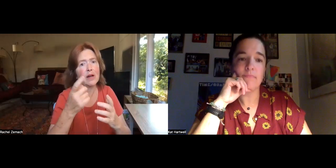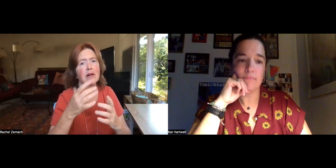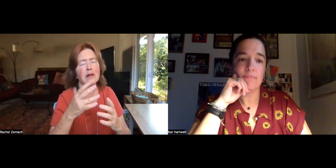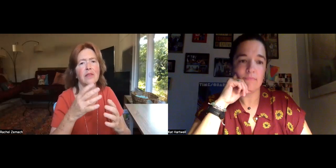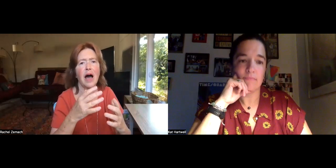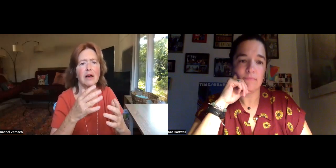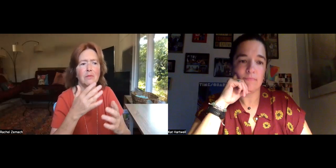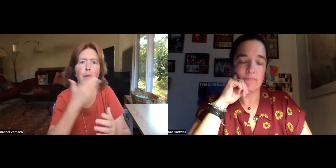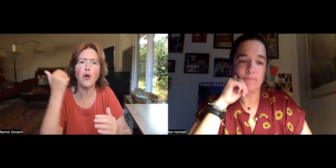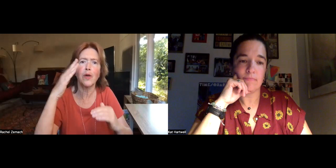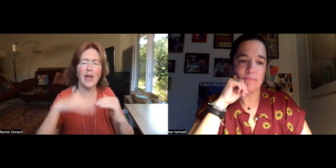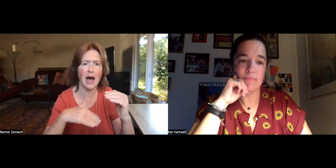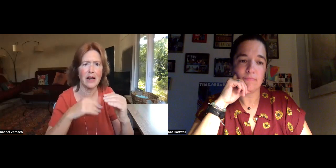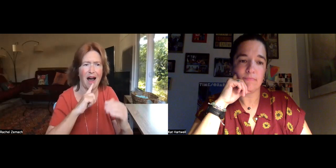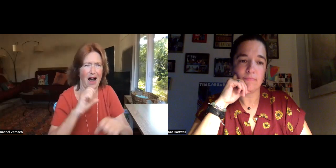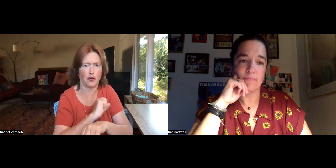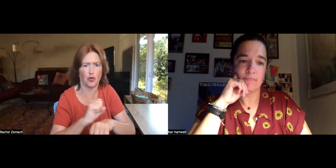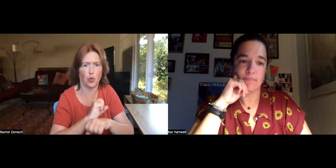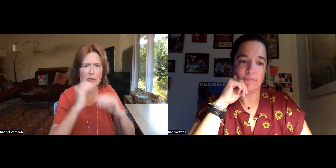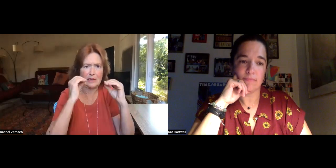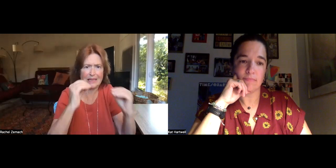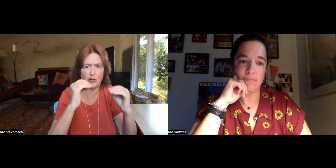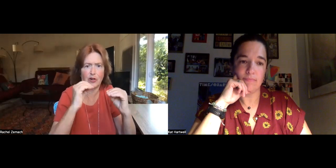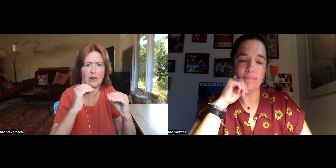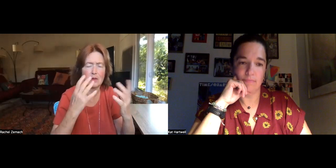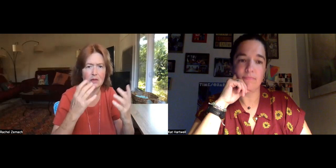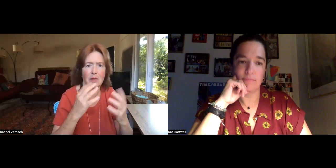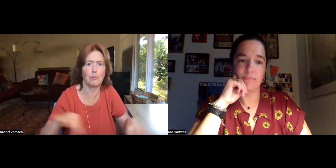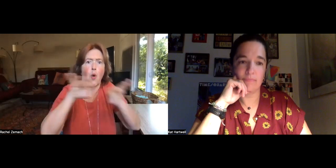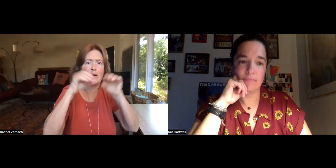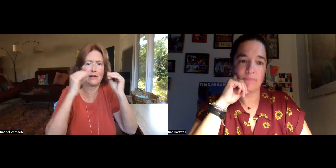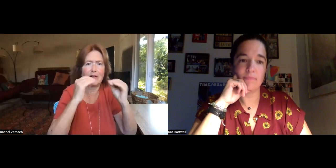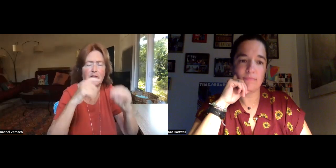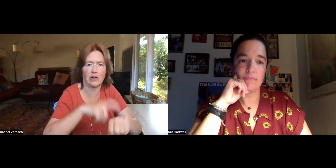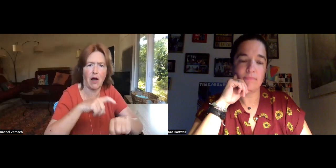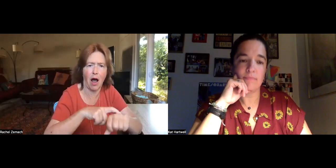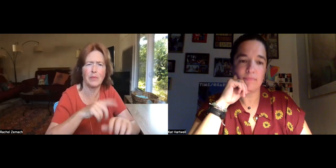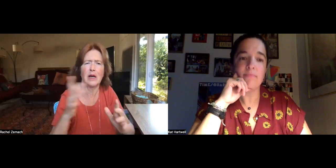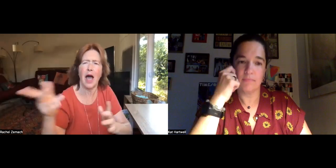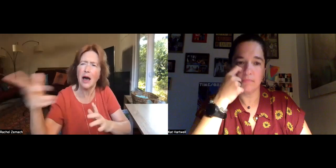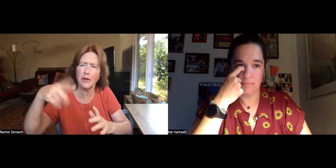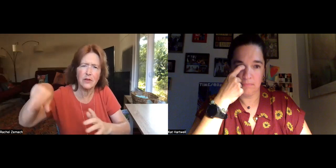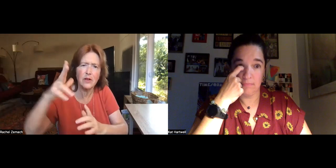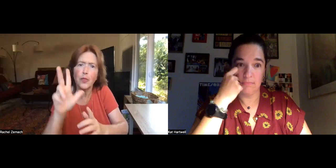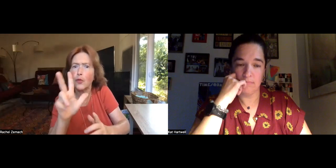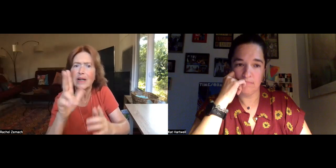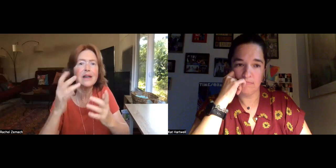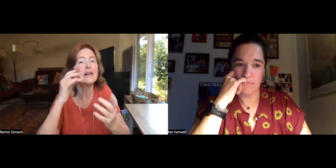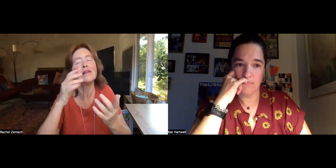Something that better than actual teaching, important teaching time. And